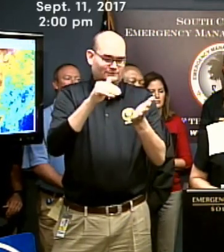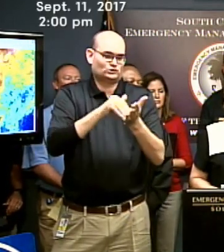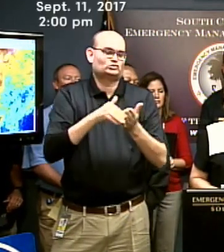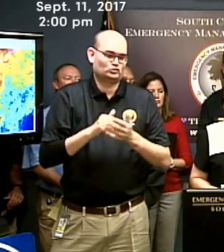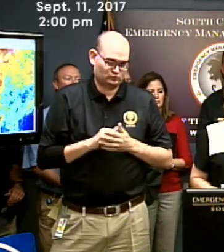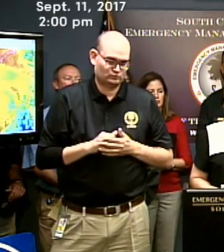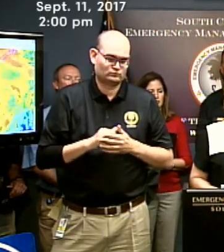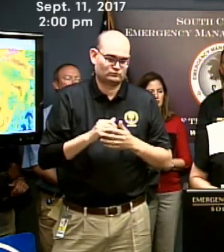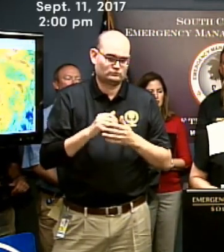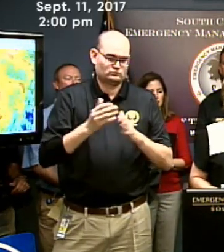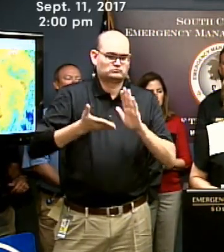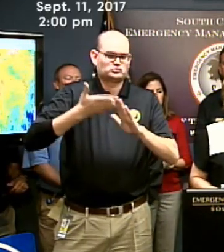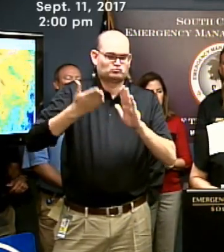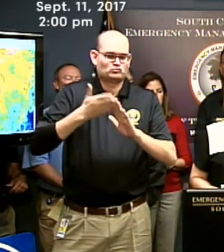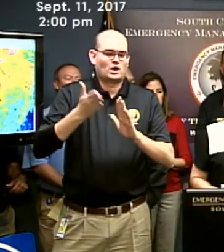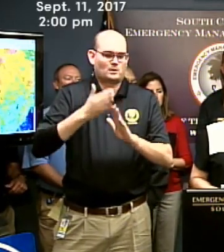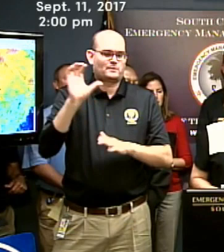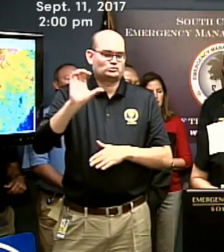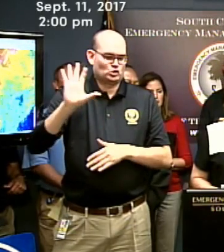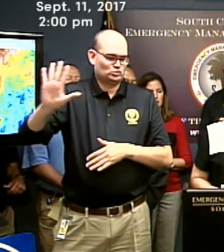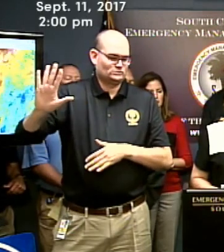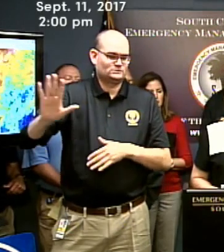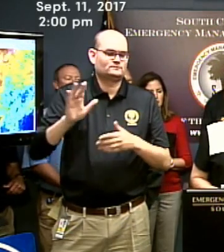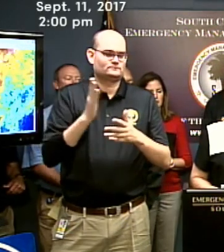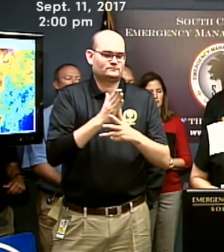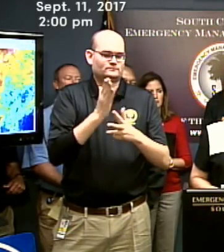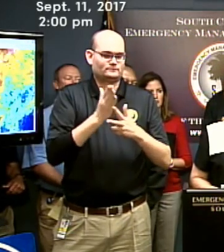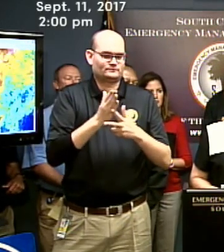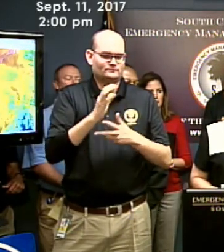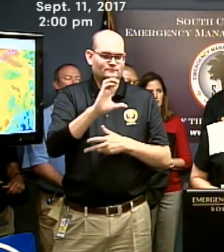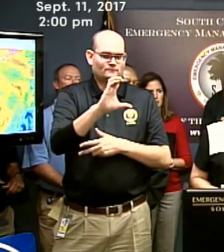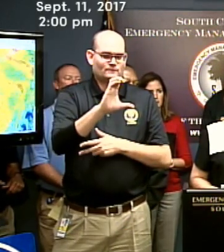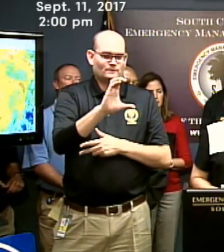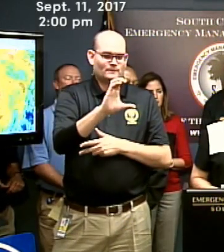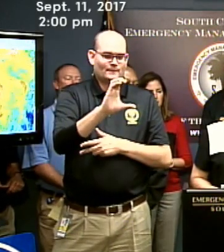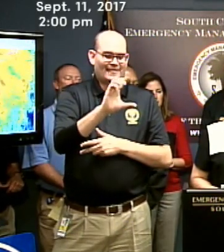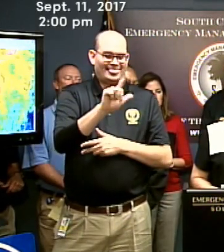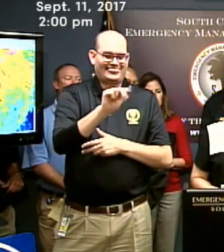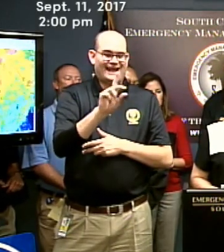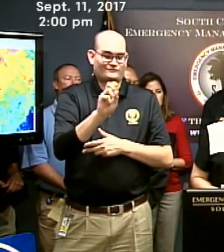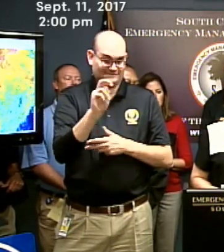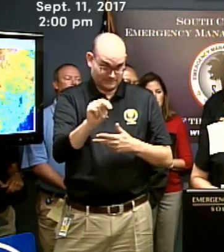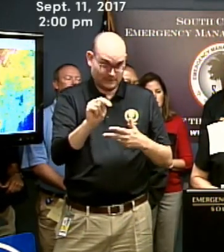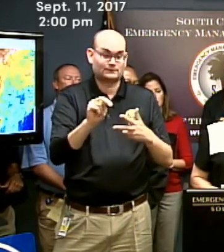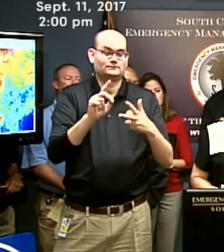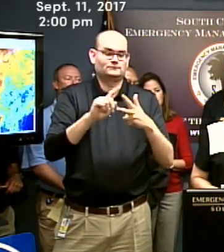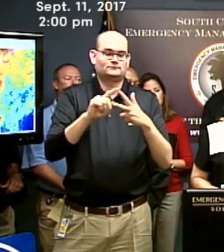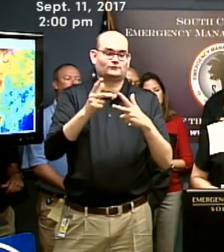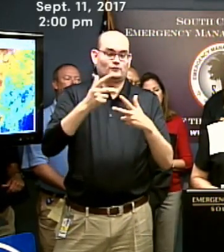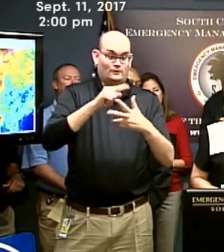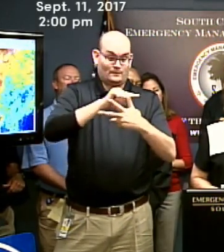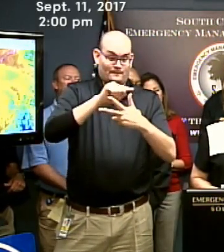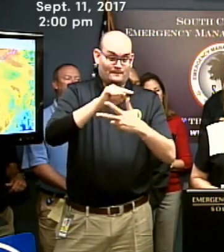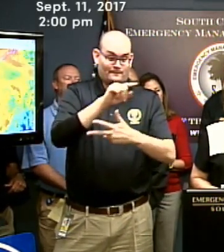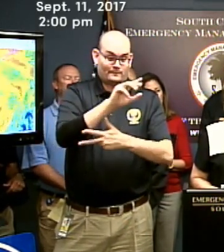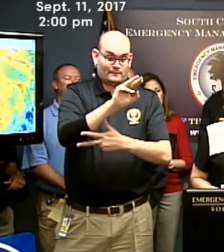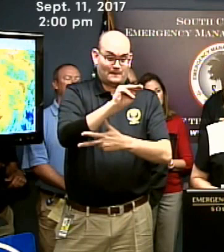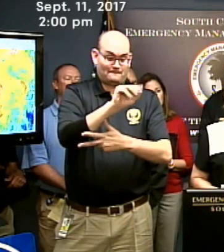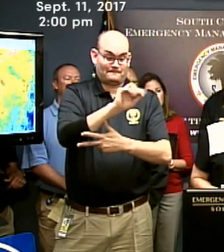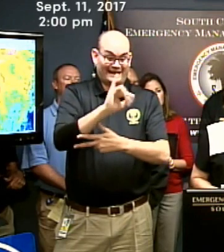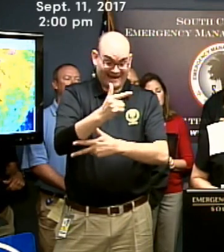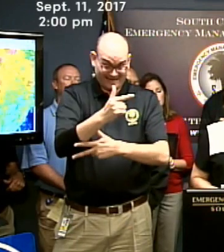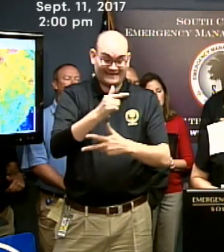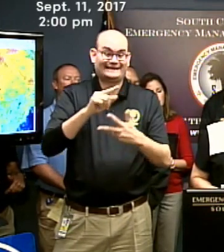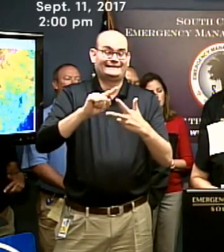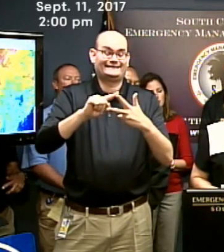by Charleston. In Clarendon County, we have three shelters, one at Manning High School, one at East Clarendon High School at